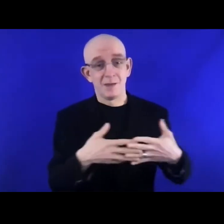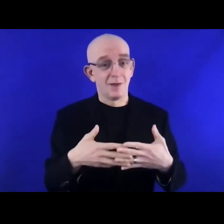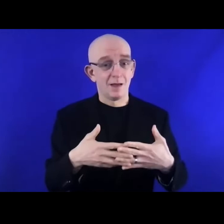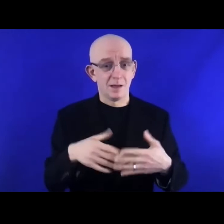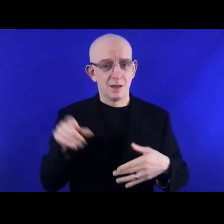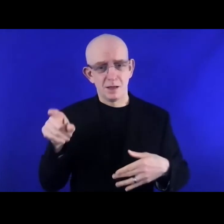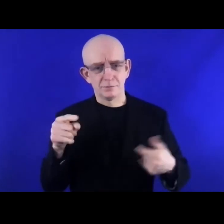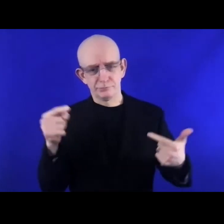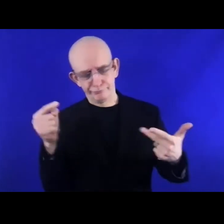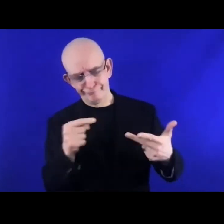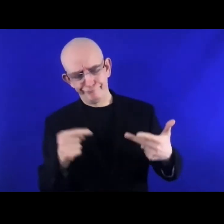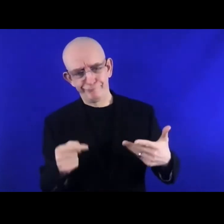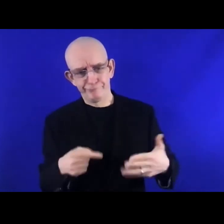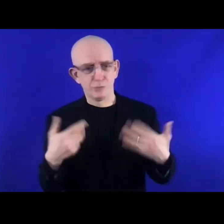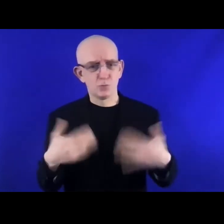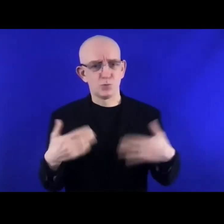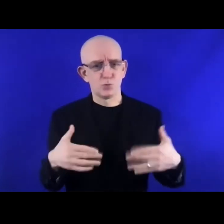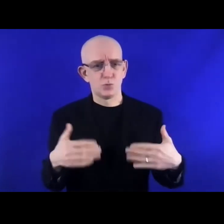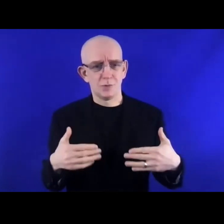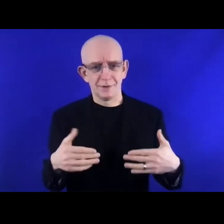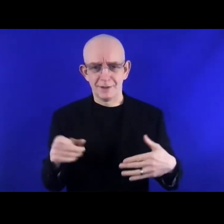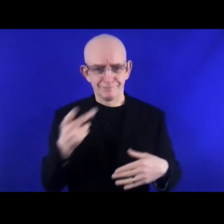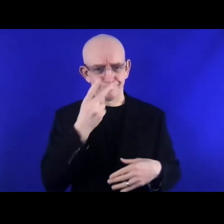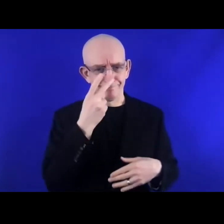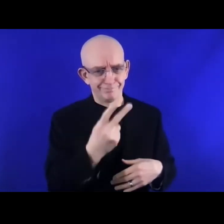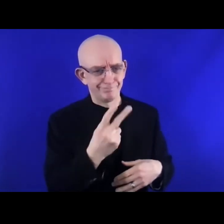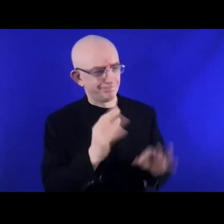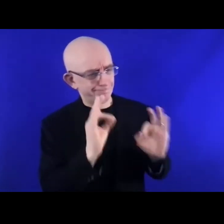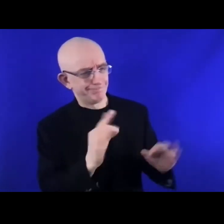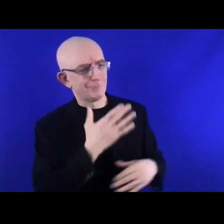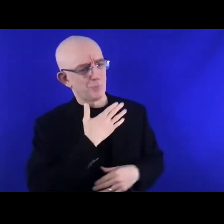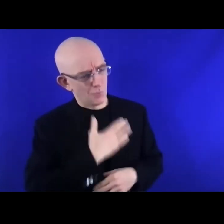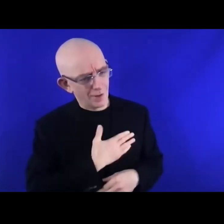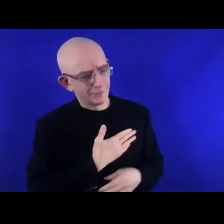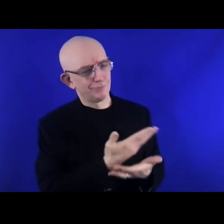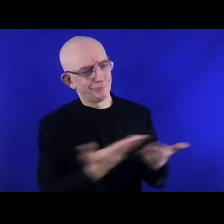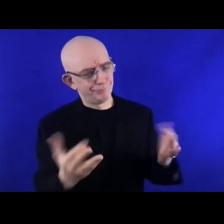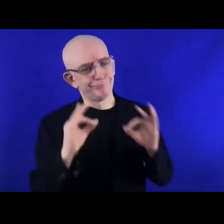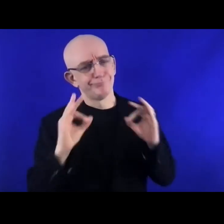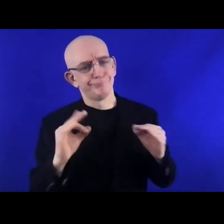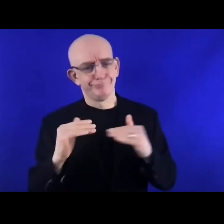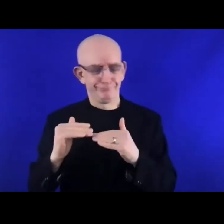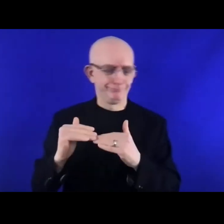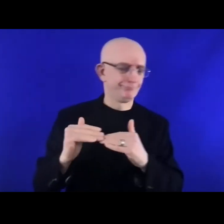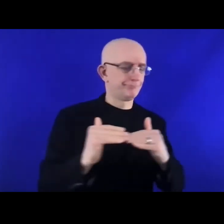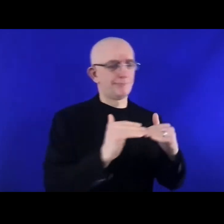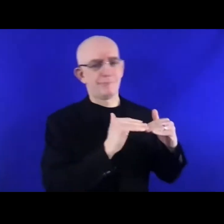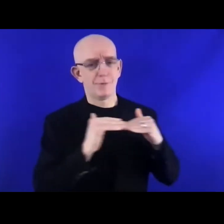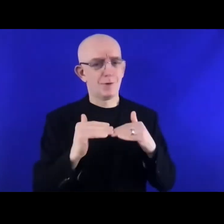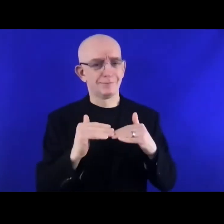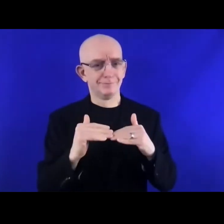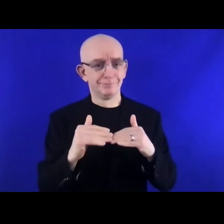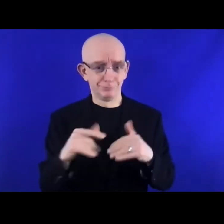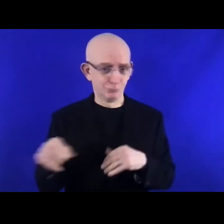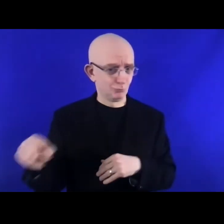know, that we have a lot of opportunities here to, you know, that we have to work so hard to pursue our dreams and goals, but it's not the